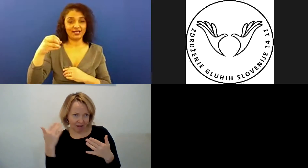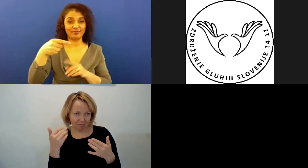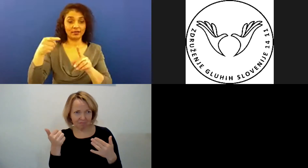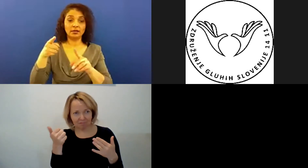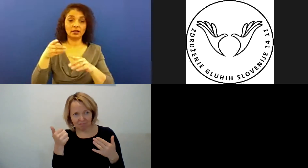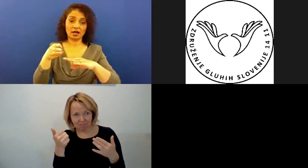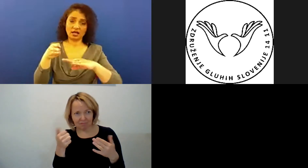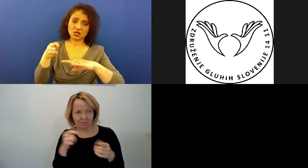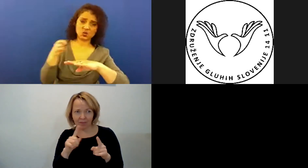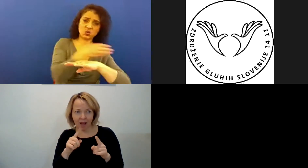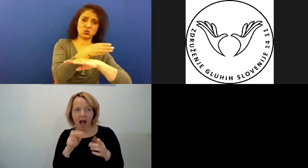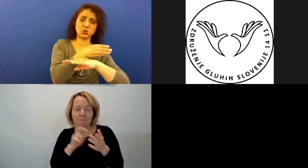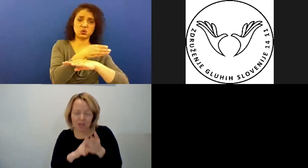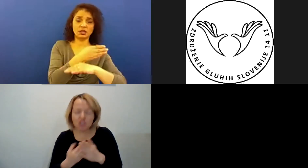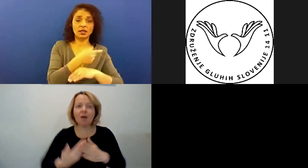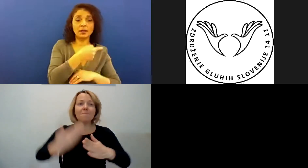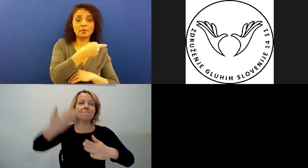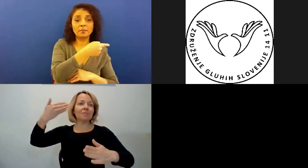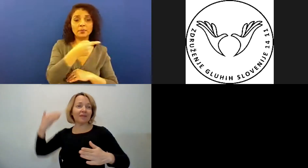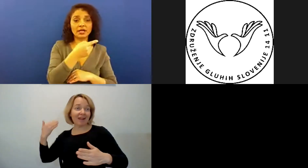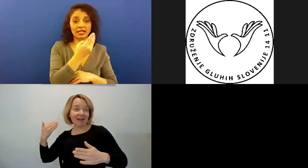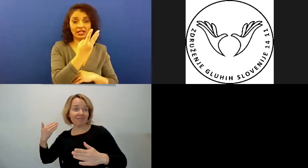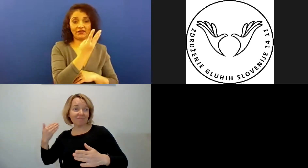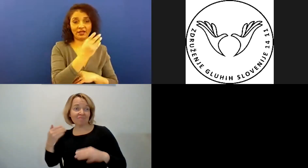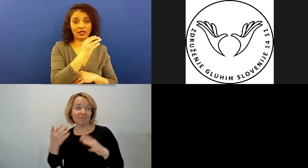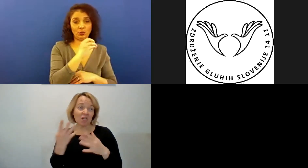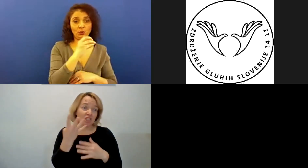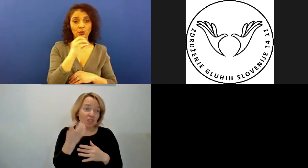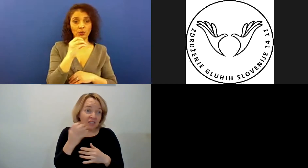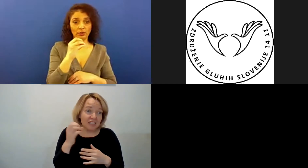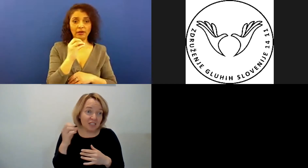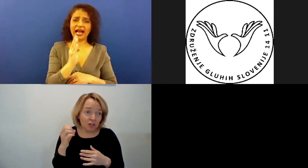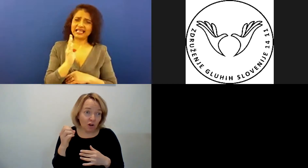In the year 800 before Christ,